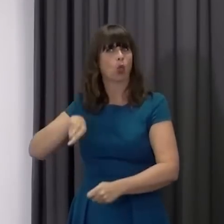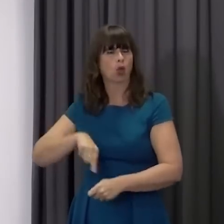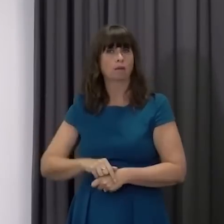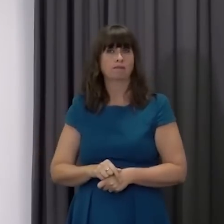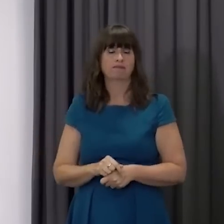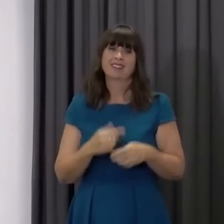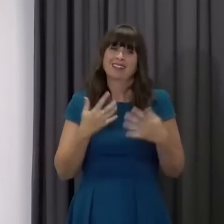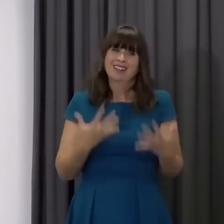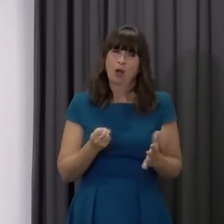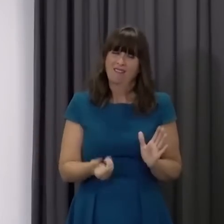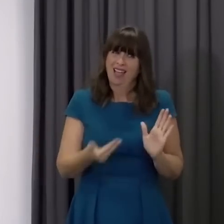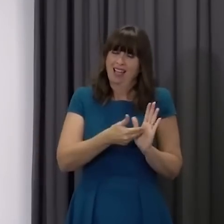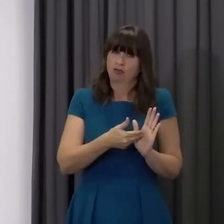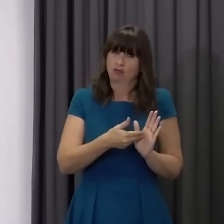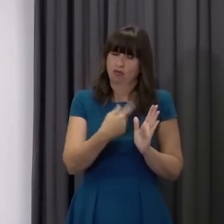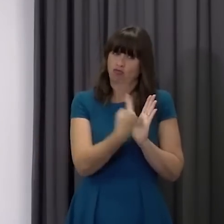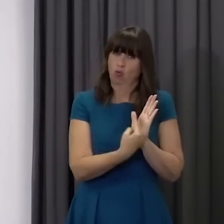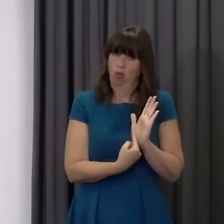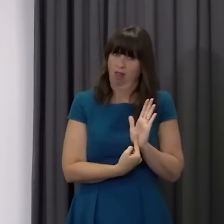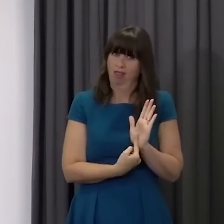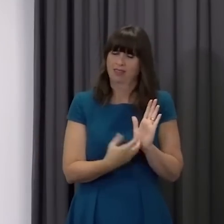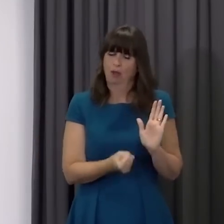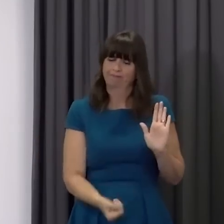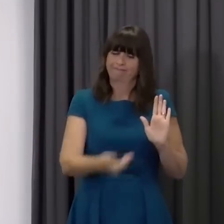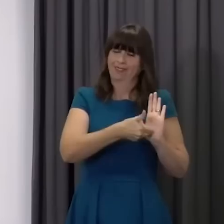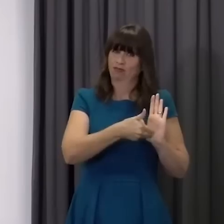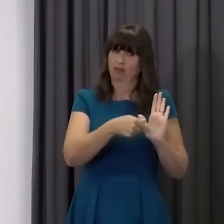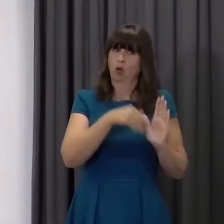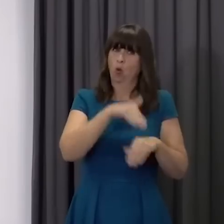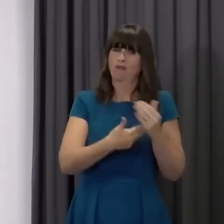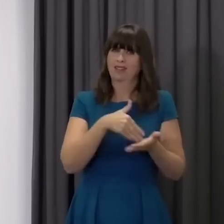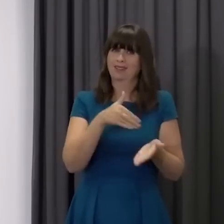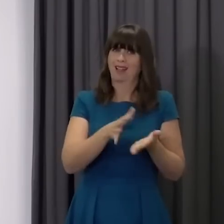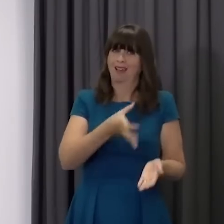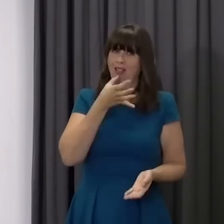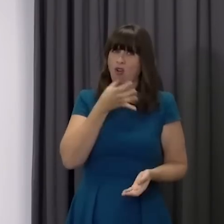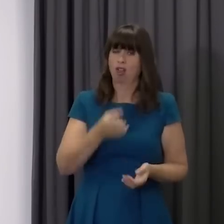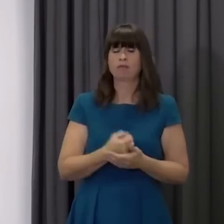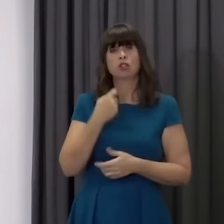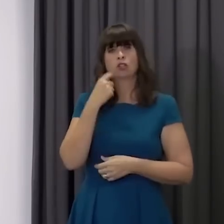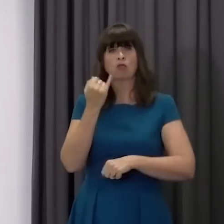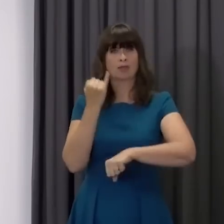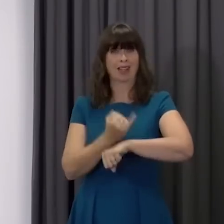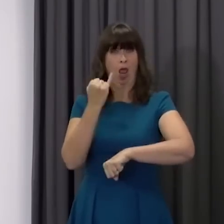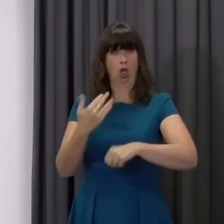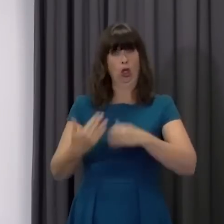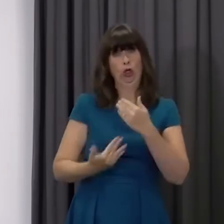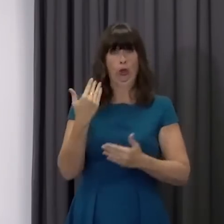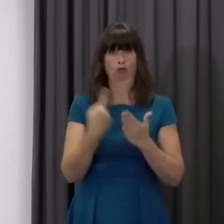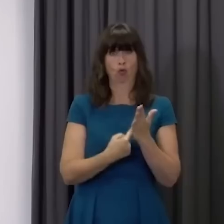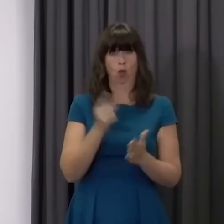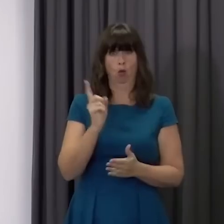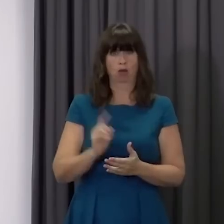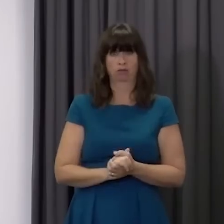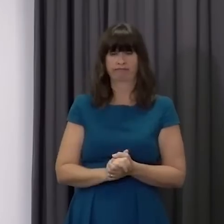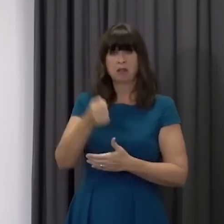sector to go further as we change the rules relating to the sale of alcohol. From tomorrow at 6 p.m,